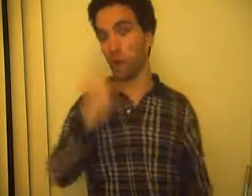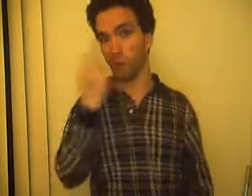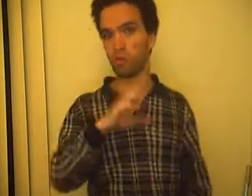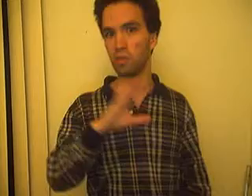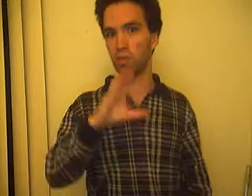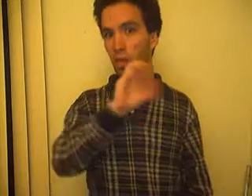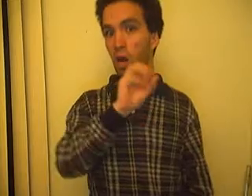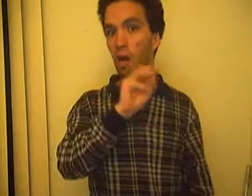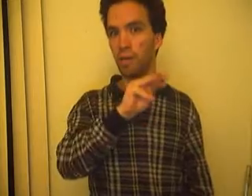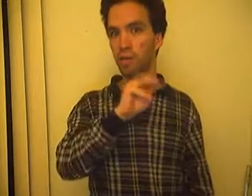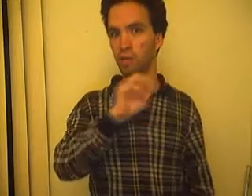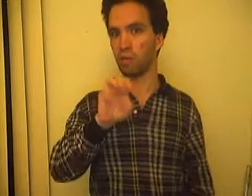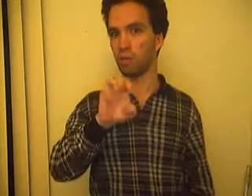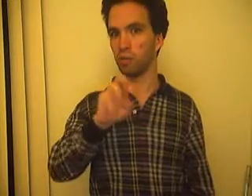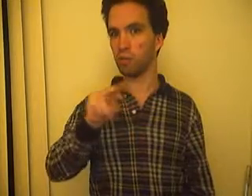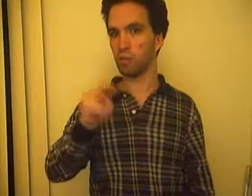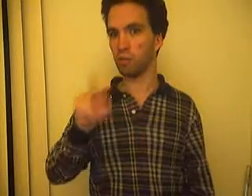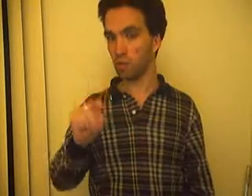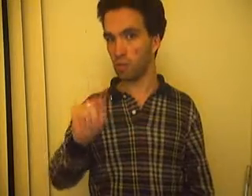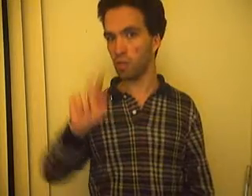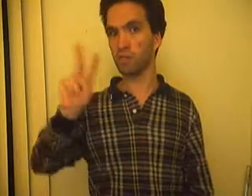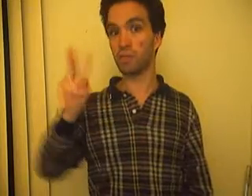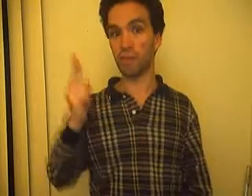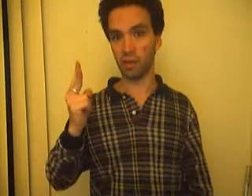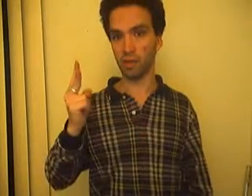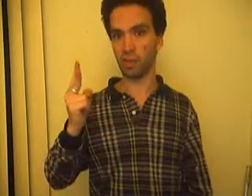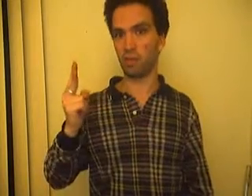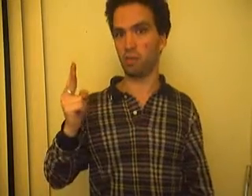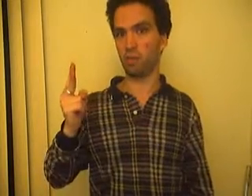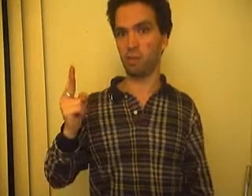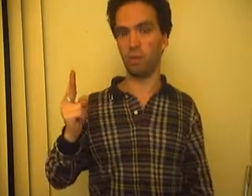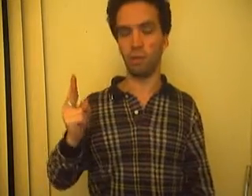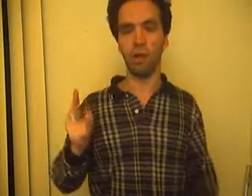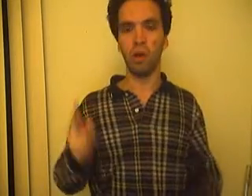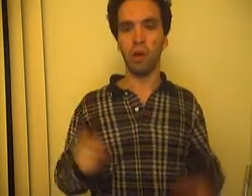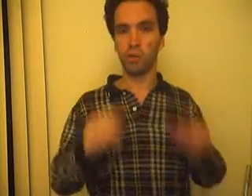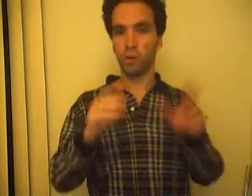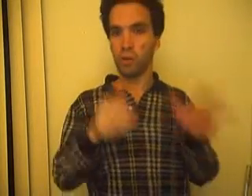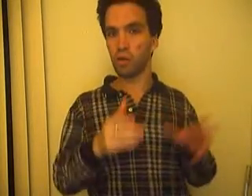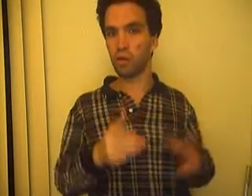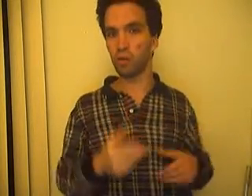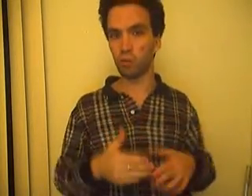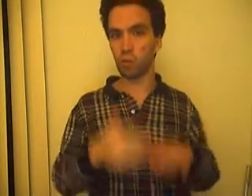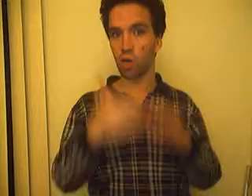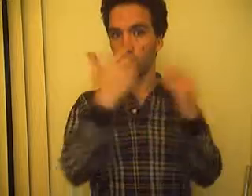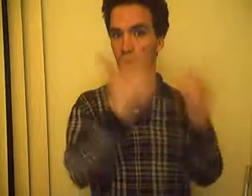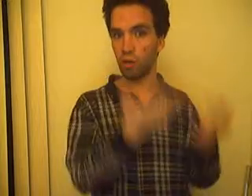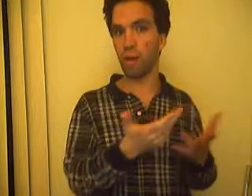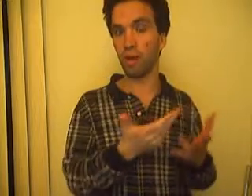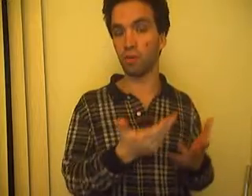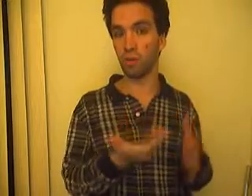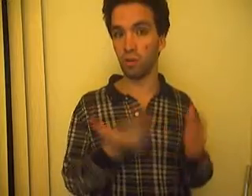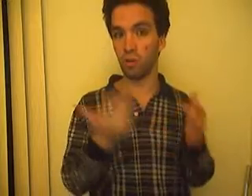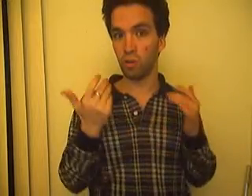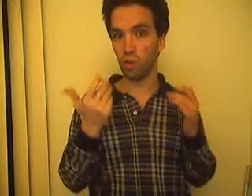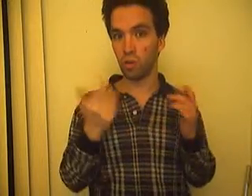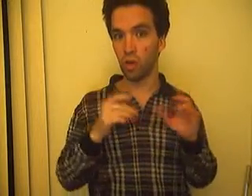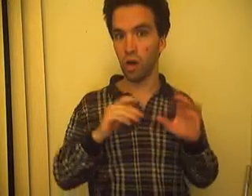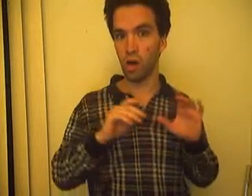response, the comment, is second. So here we're talking about